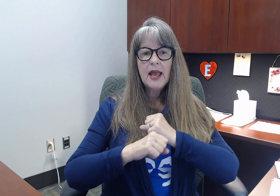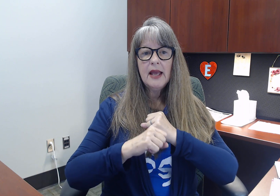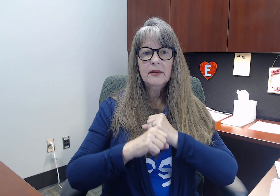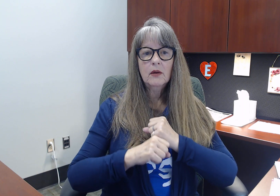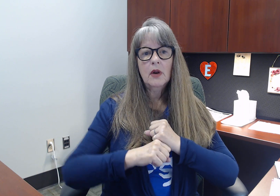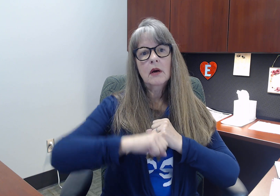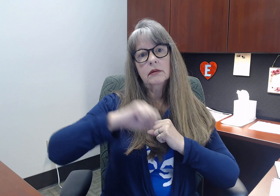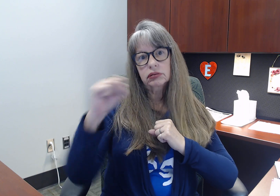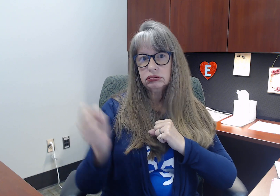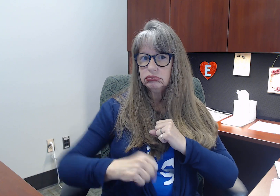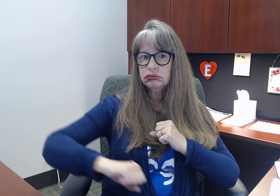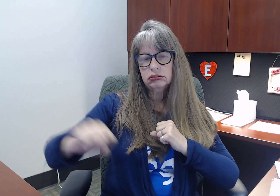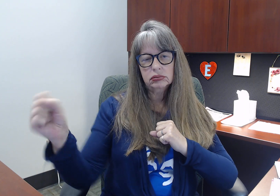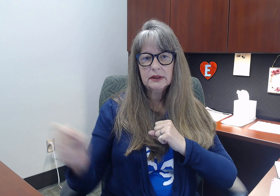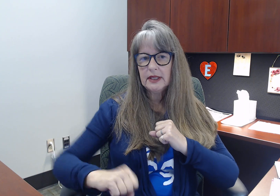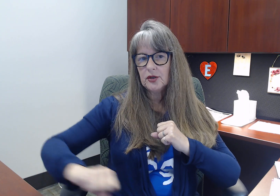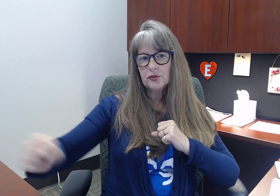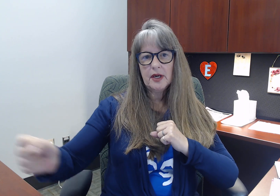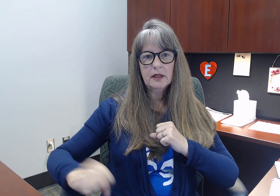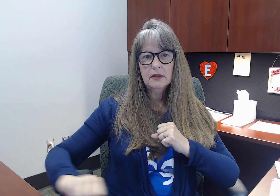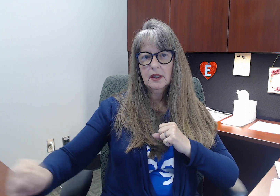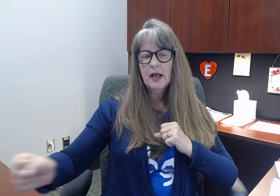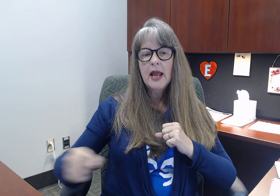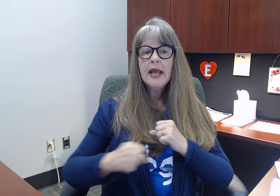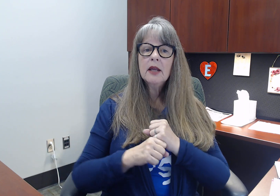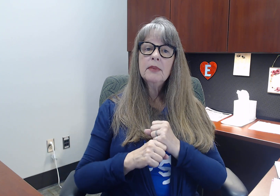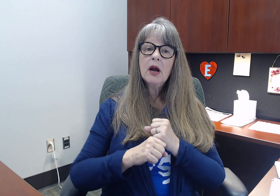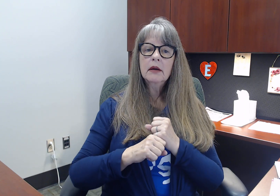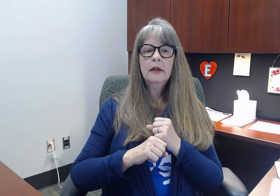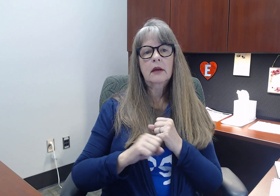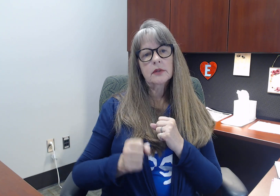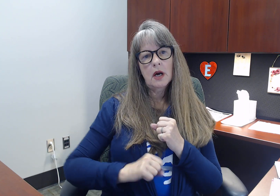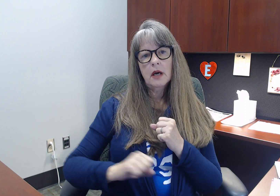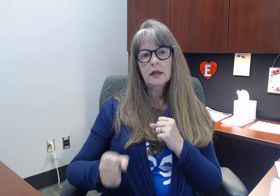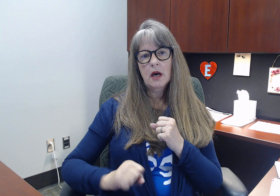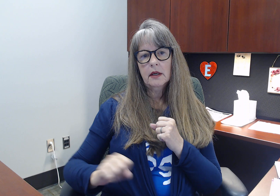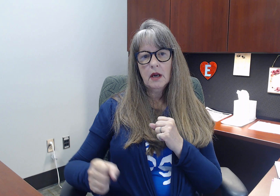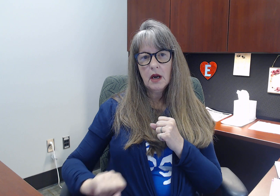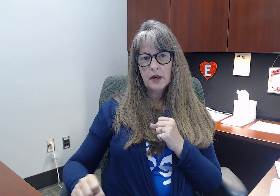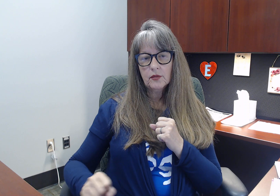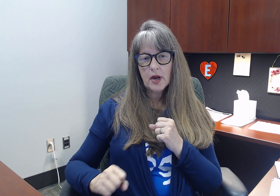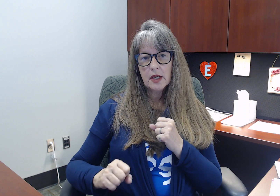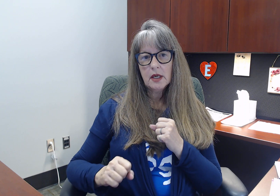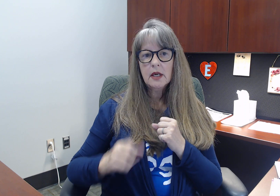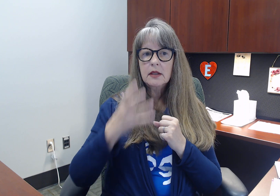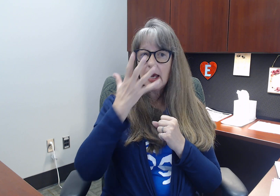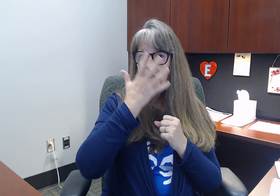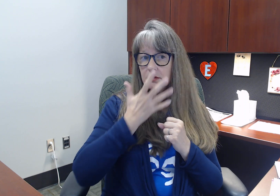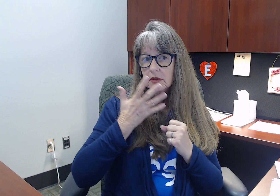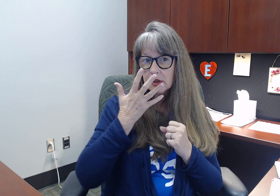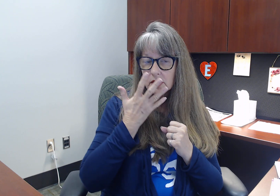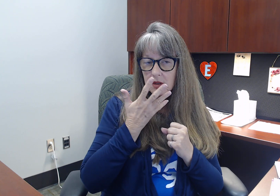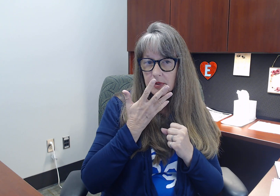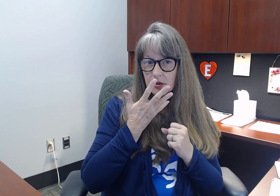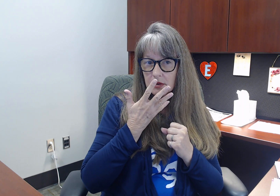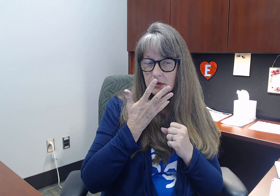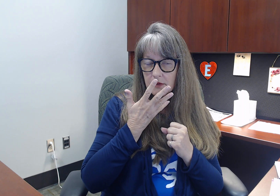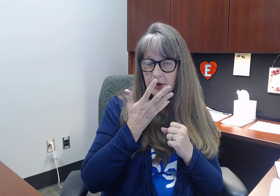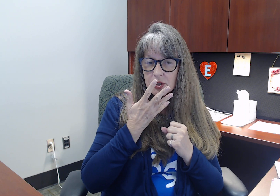And going, oh, exaggerate it. It can be, that goes on and on and on, right? And that is going to be your facial